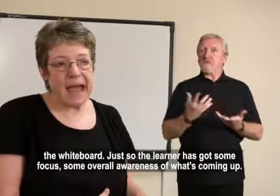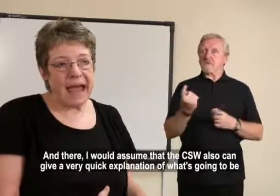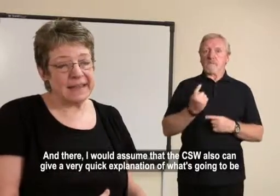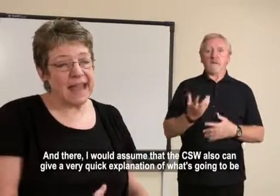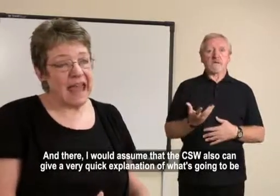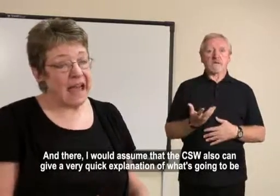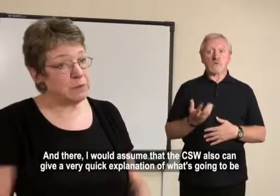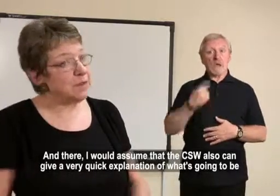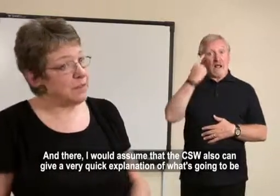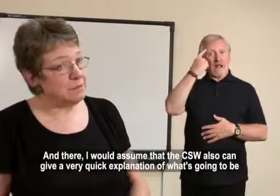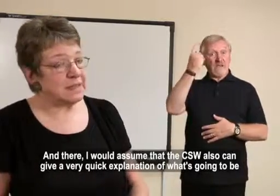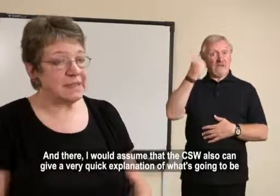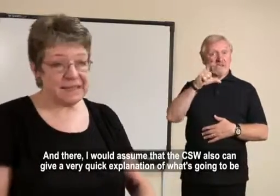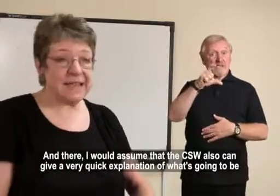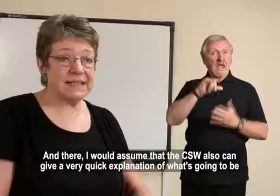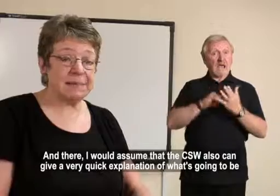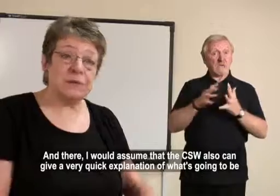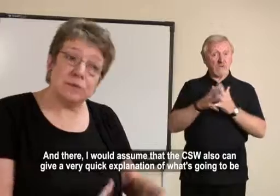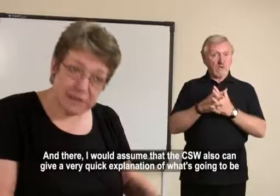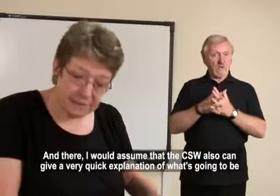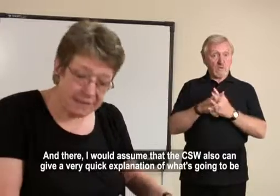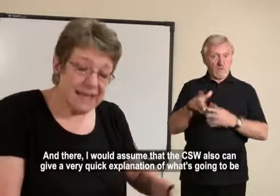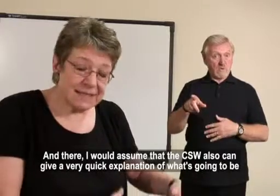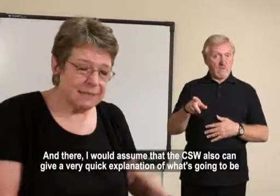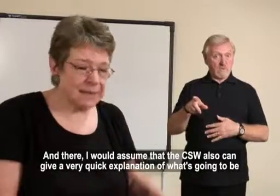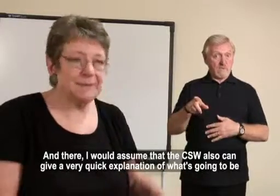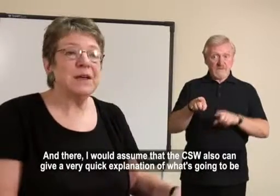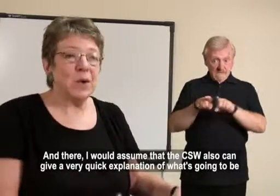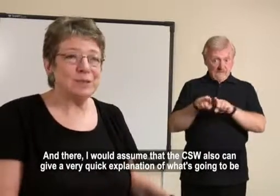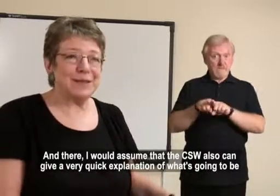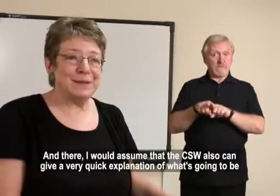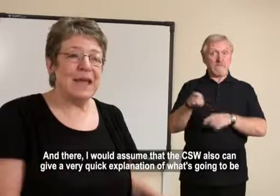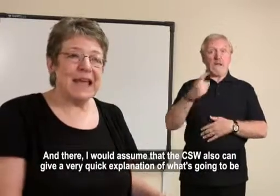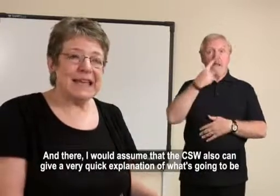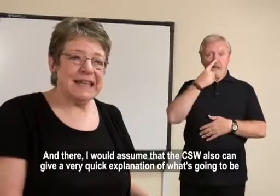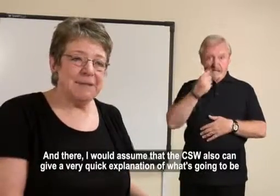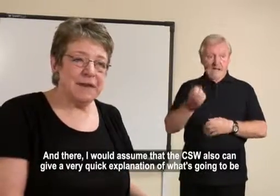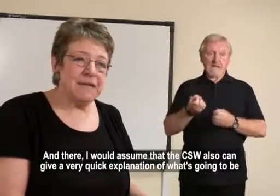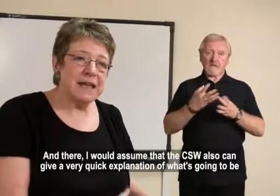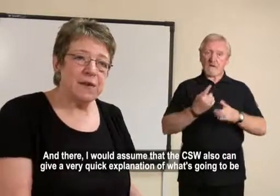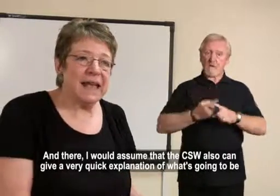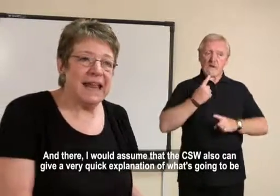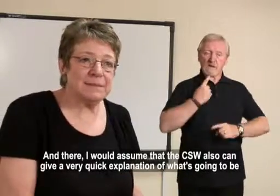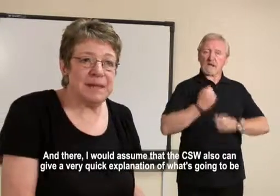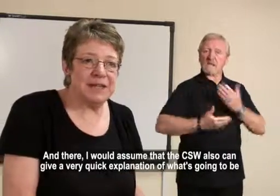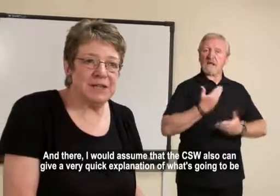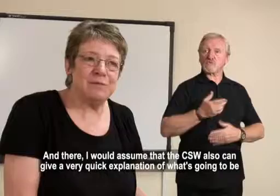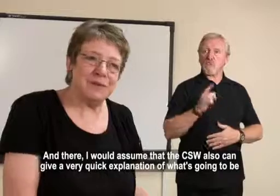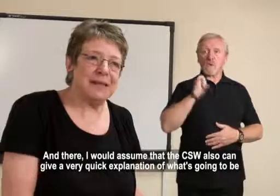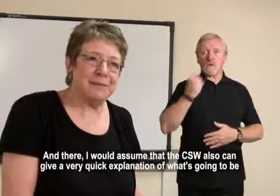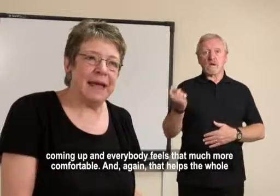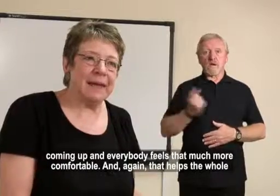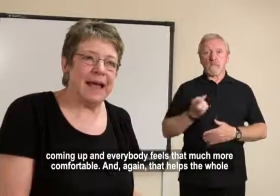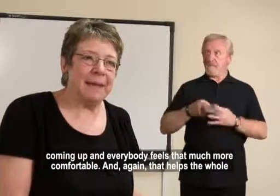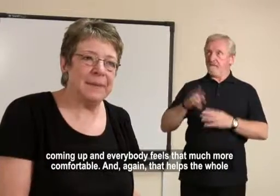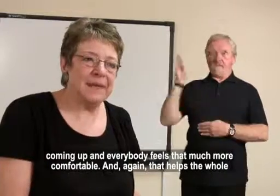up. And there I would assume that the CSW also can give a very quick explanation of